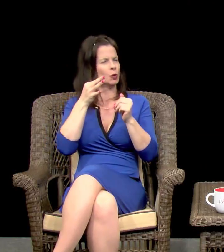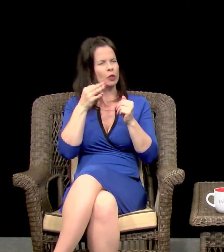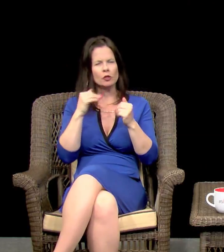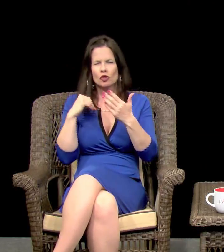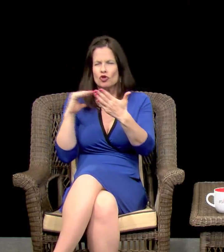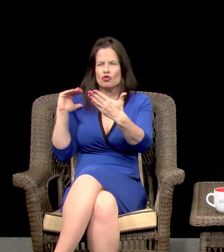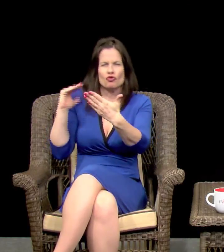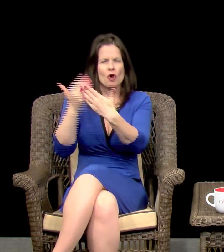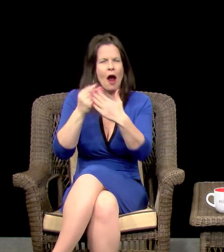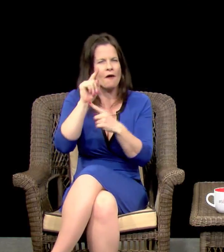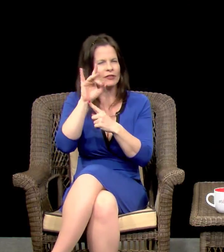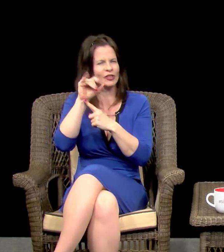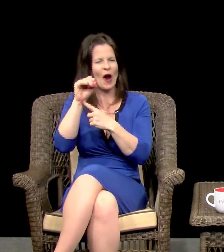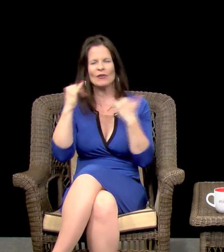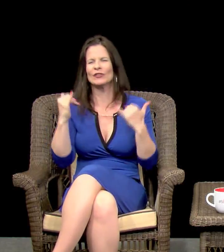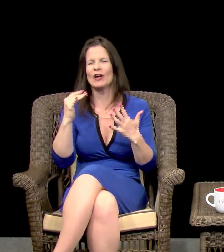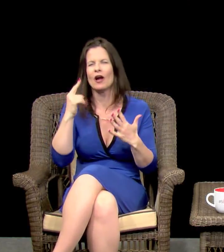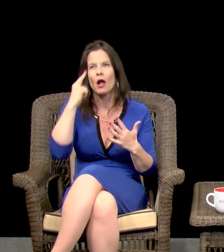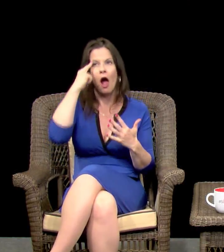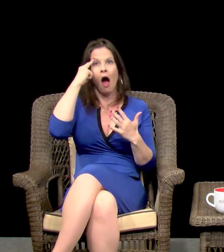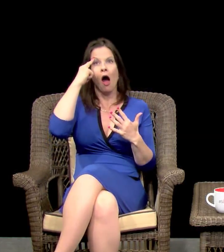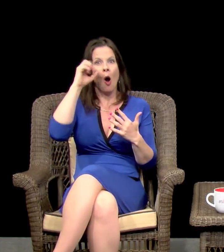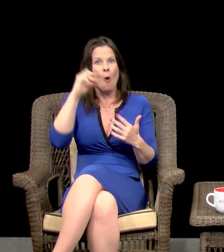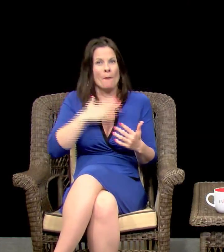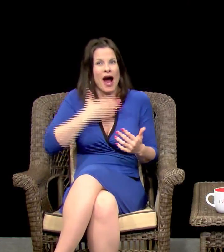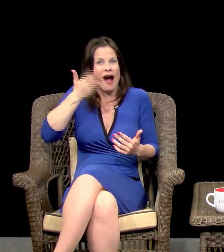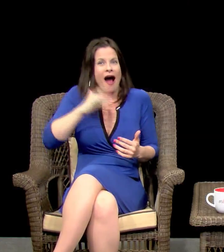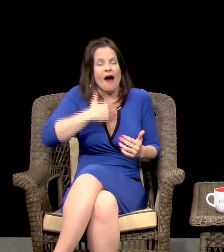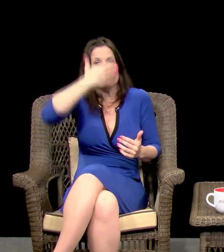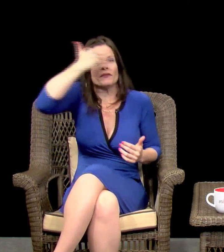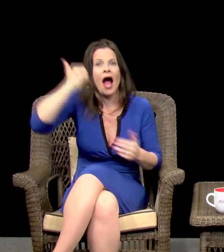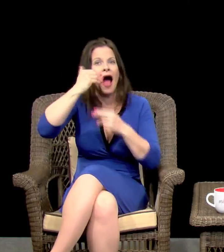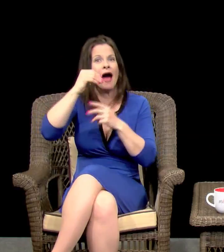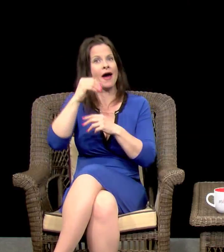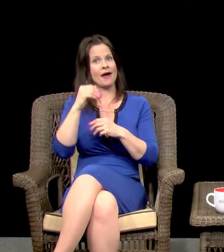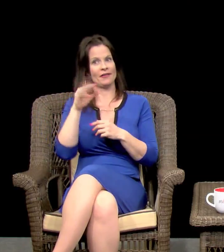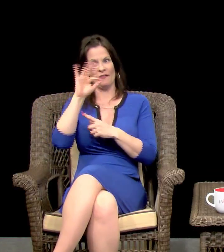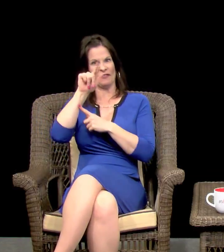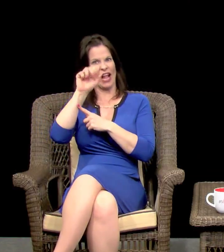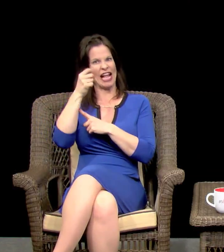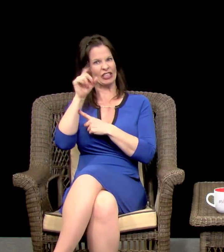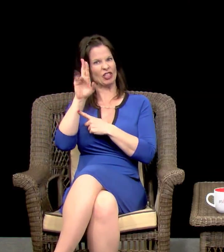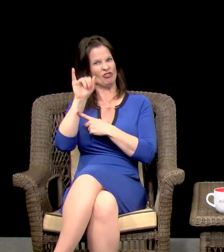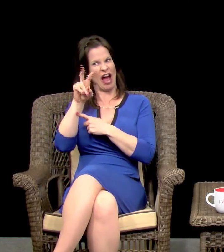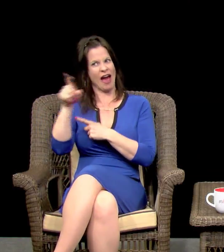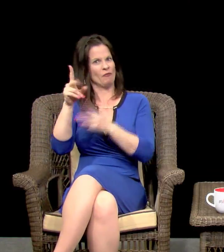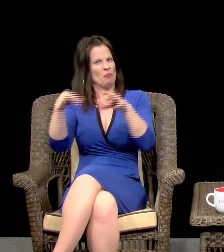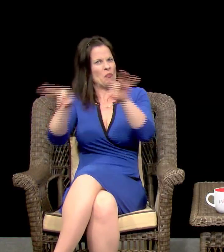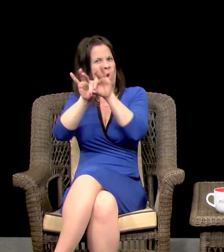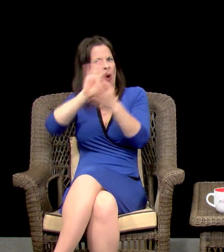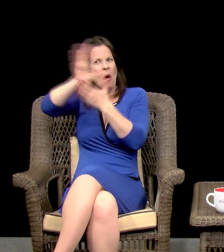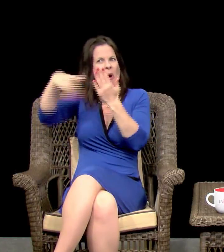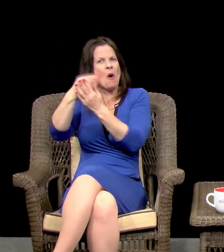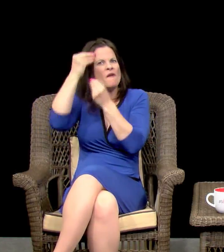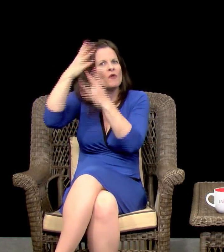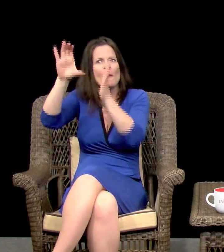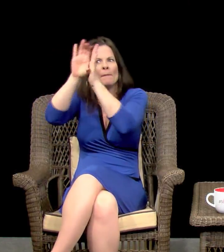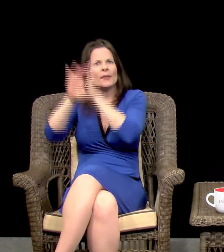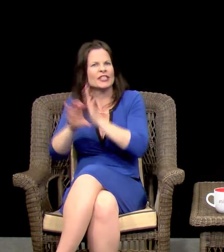studio. And when I arrived here at the studio, I said, oh my God, I forgot my flash drive. It's important. It has all